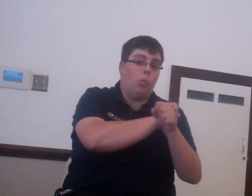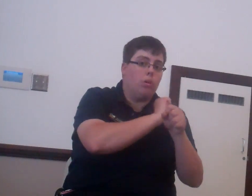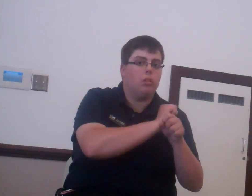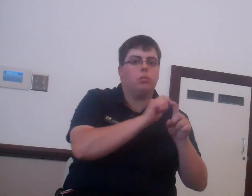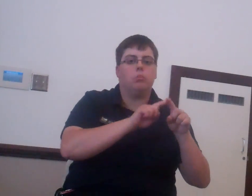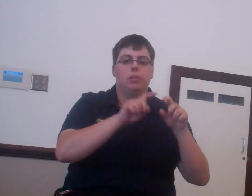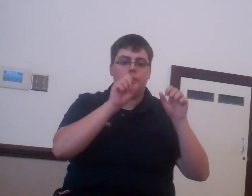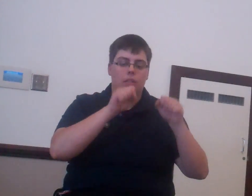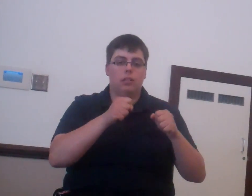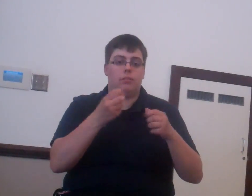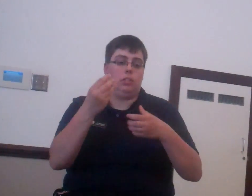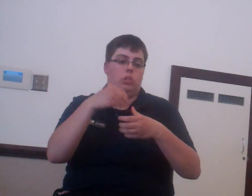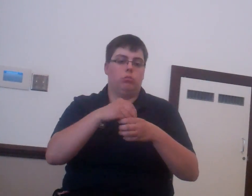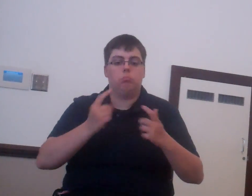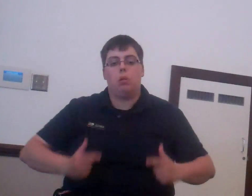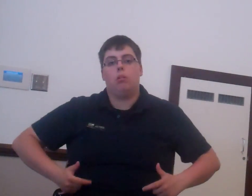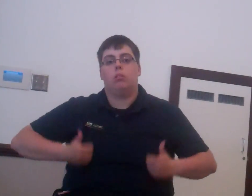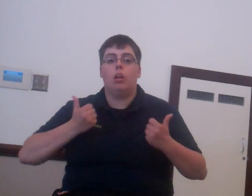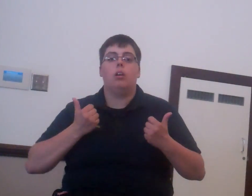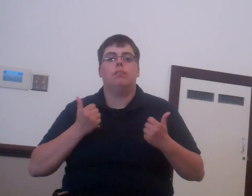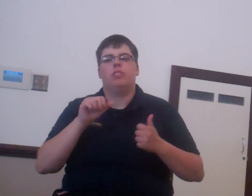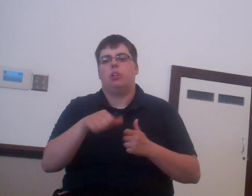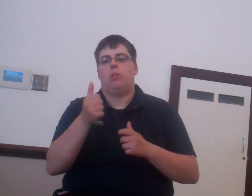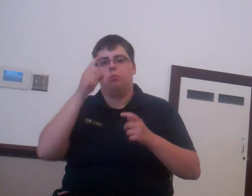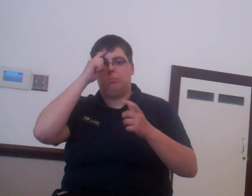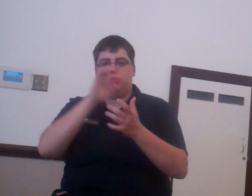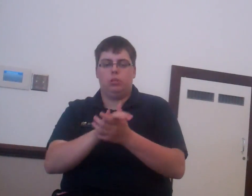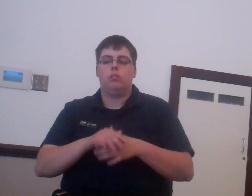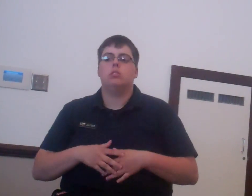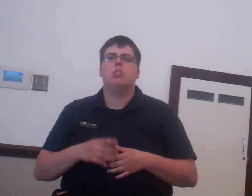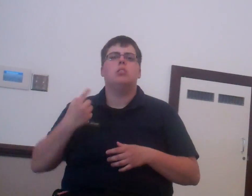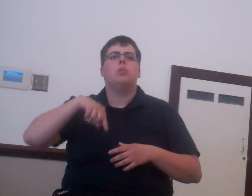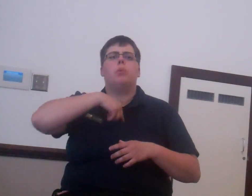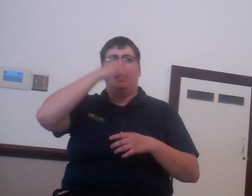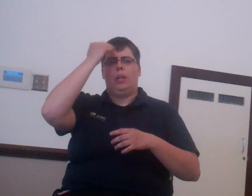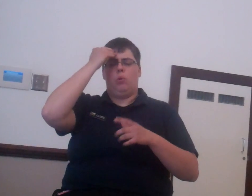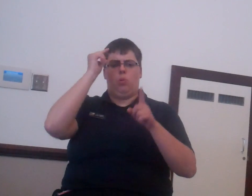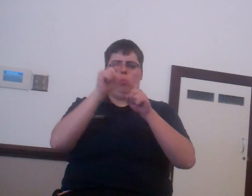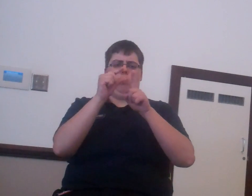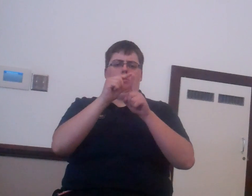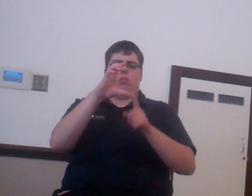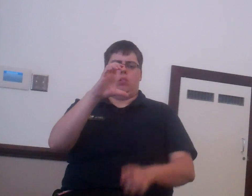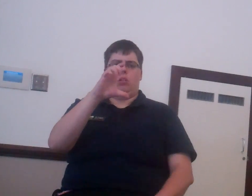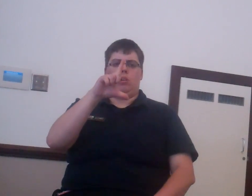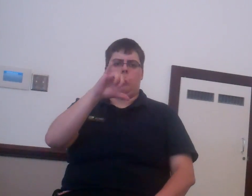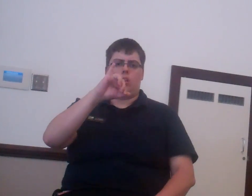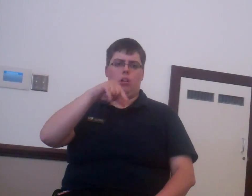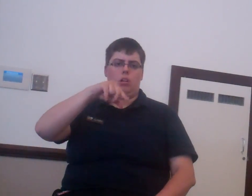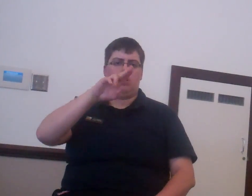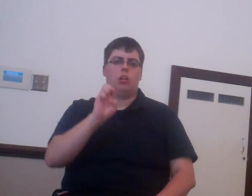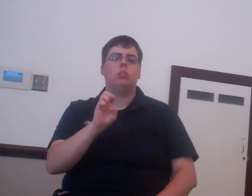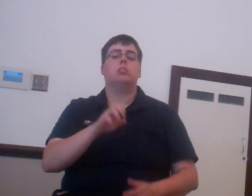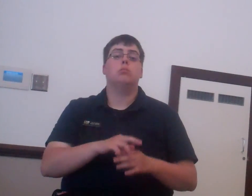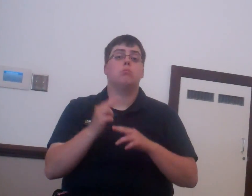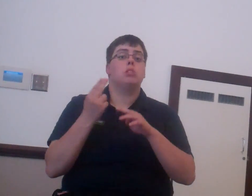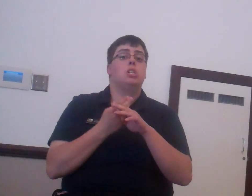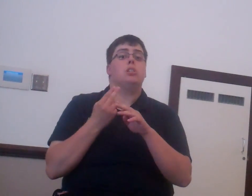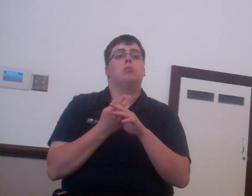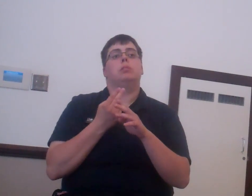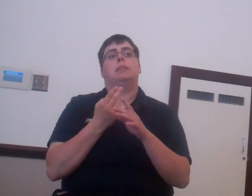And we are all familiar with the word clique, right? We use the word clique usually to talk about like